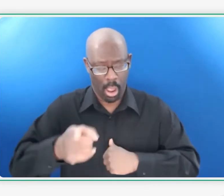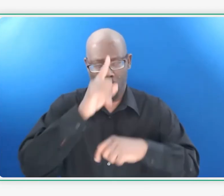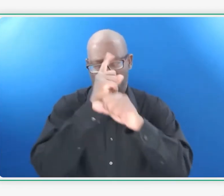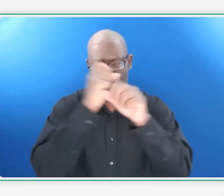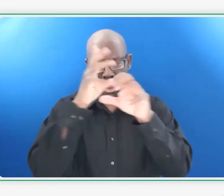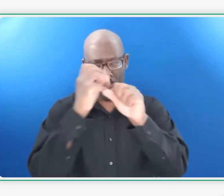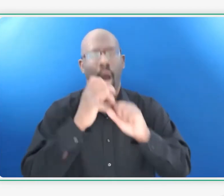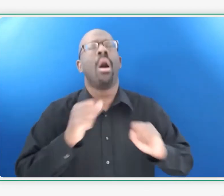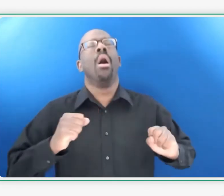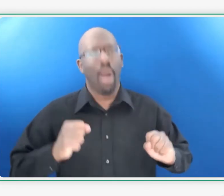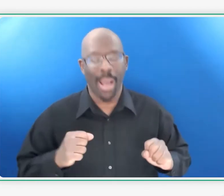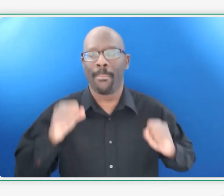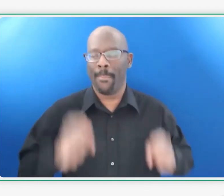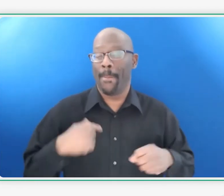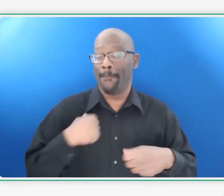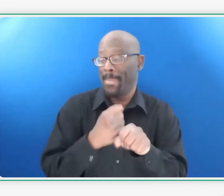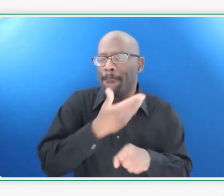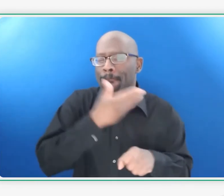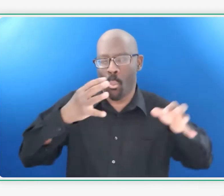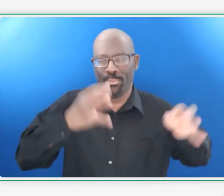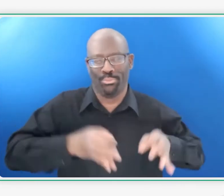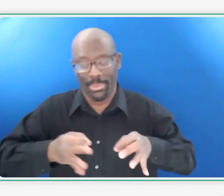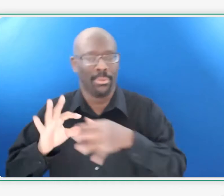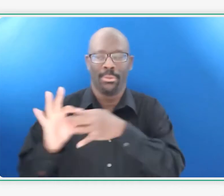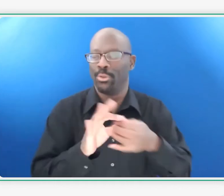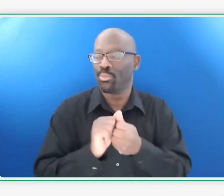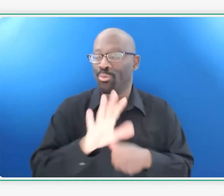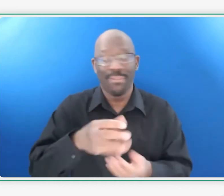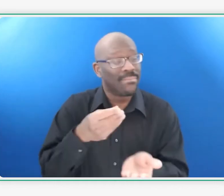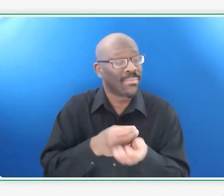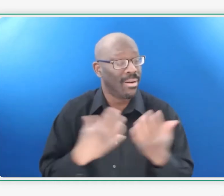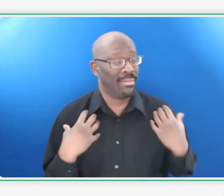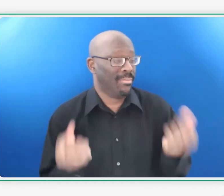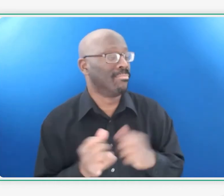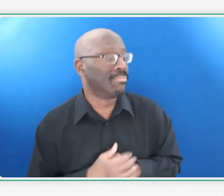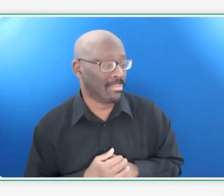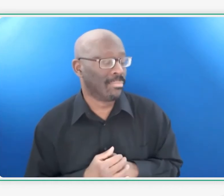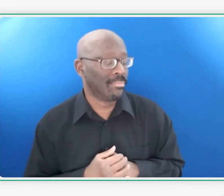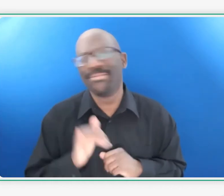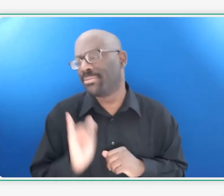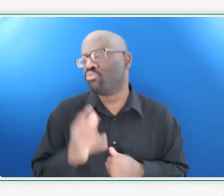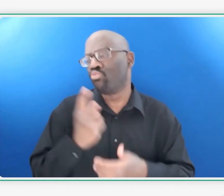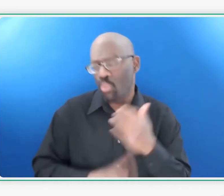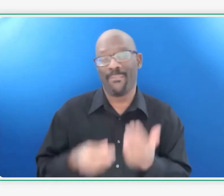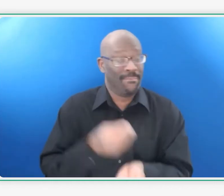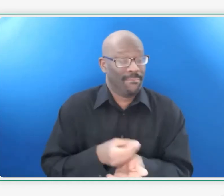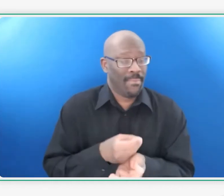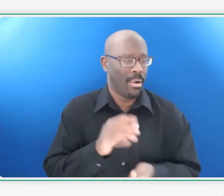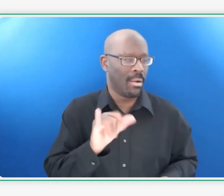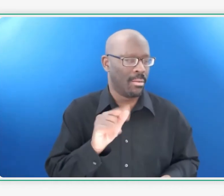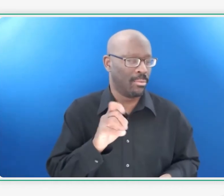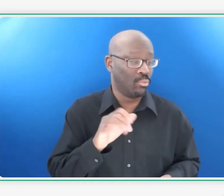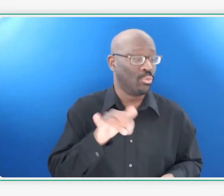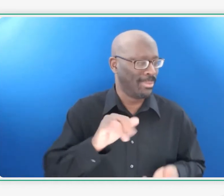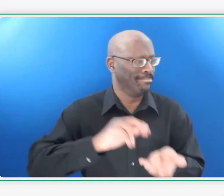obtaining resources. And all of that helps you develop a better picture and make better decision making related to your